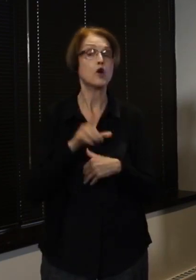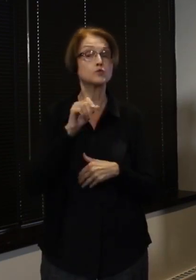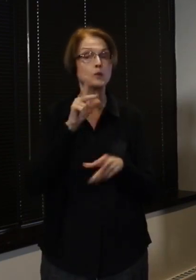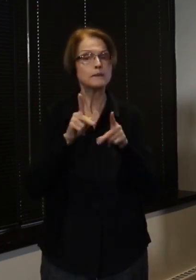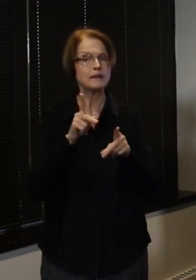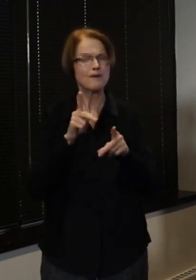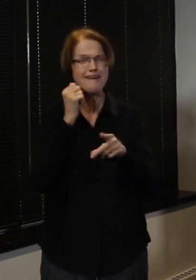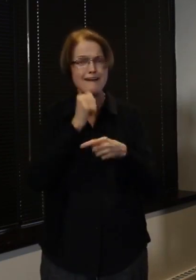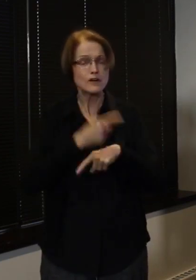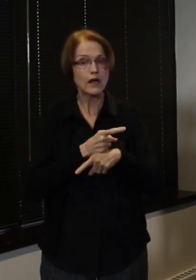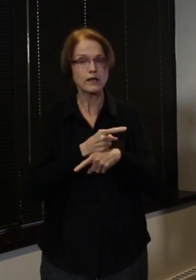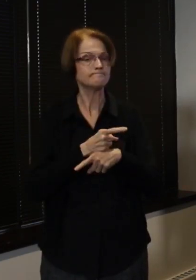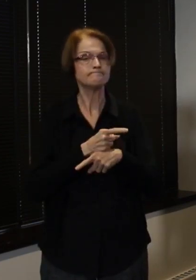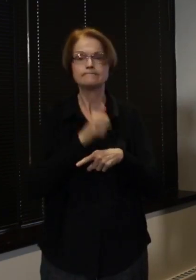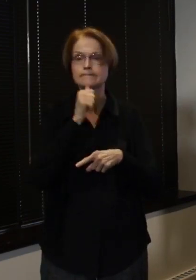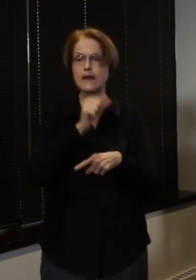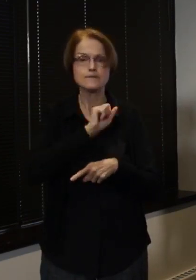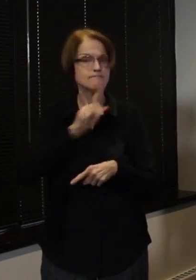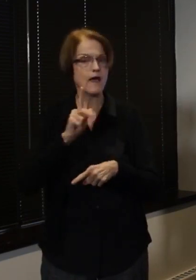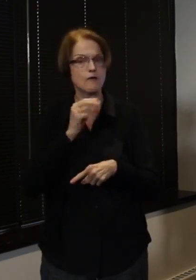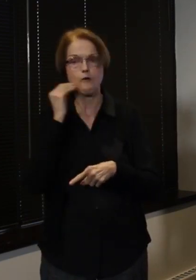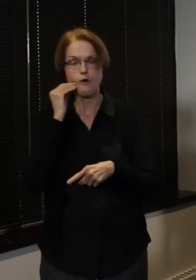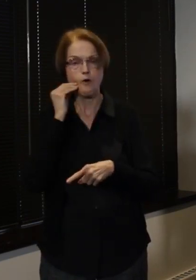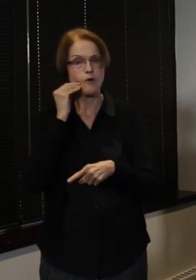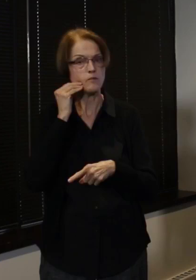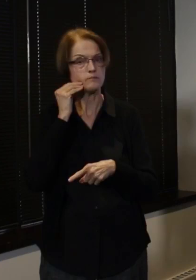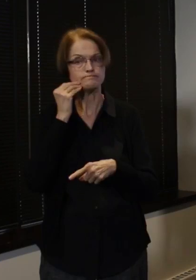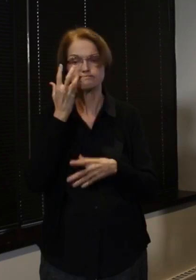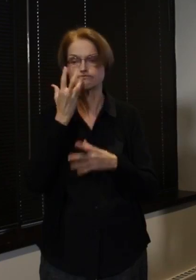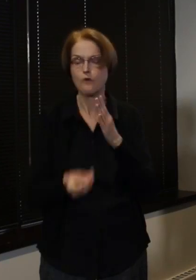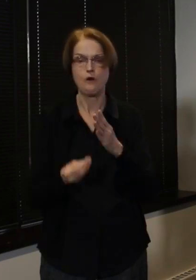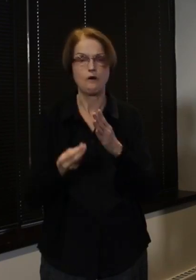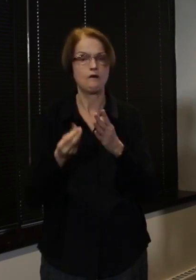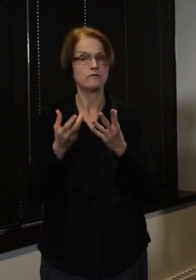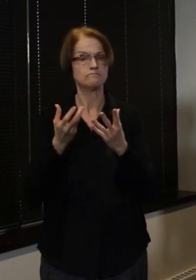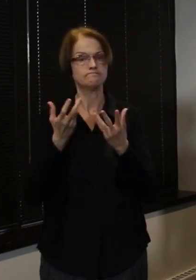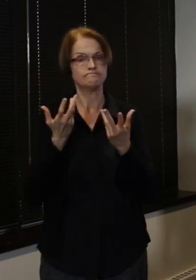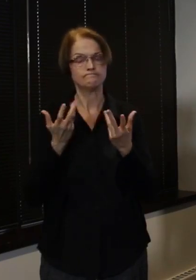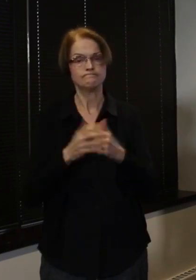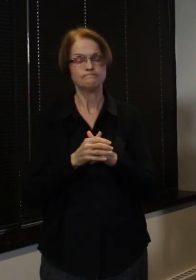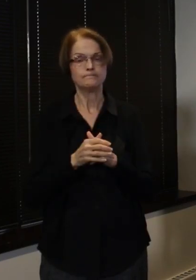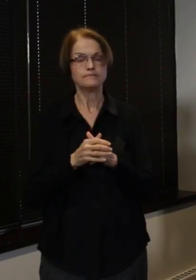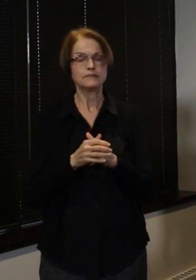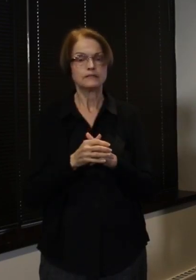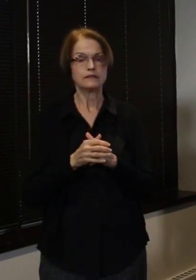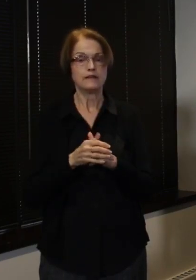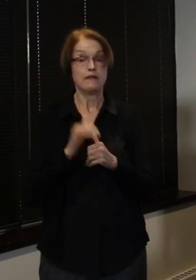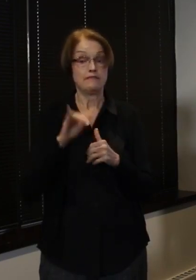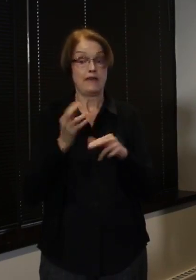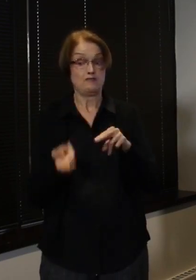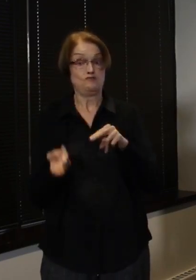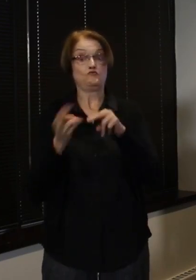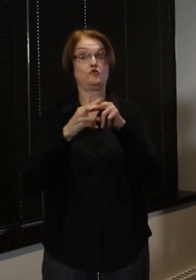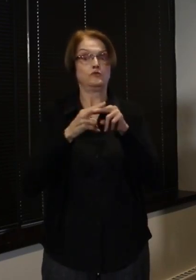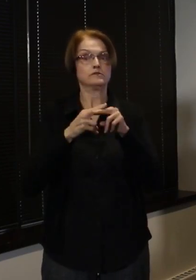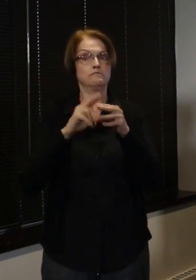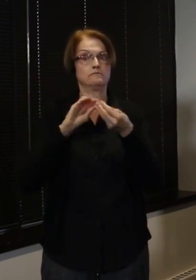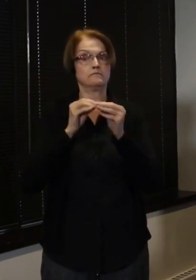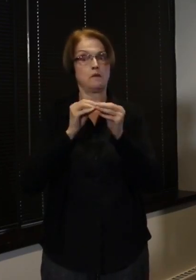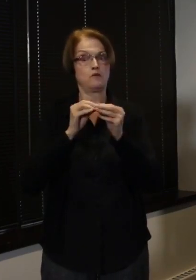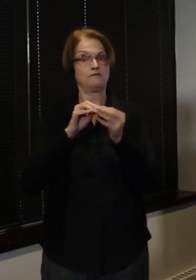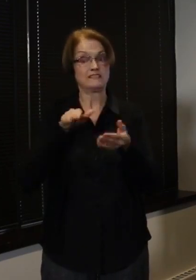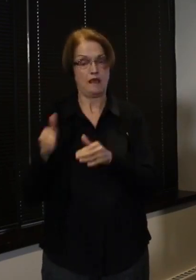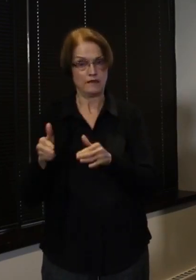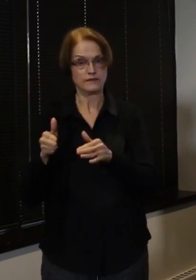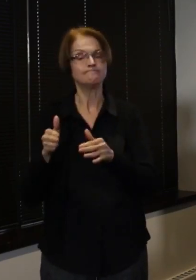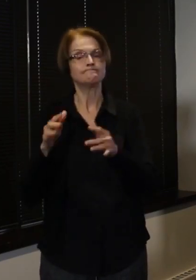a day who won't be going back home to their loved ones. Now, that surge in deaths is completely consistent